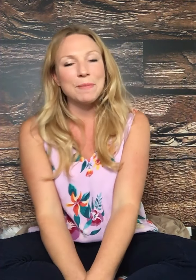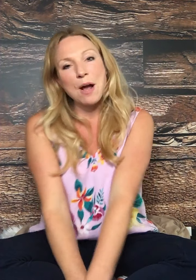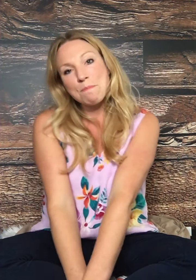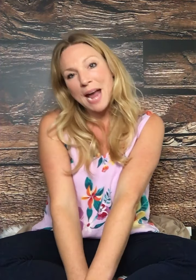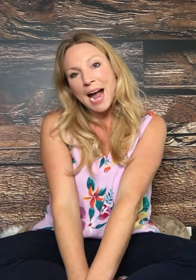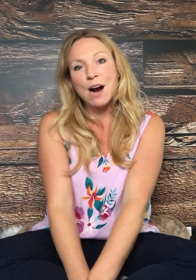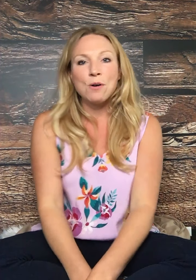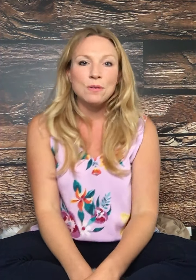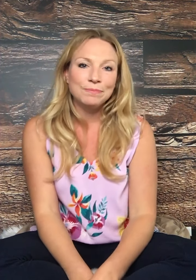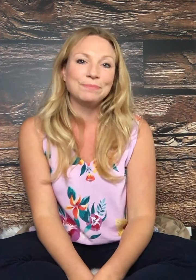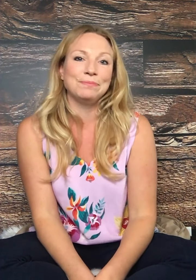meow, meow.